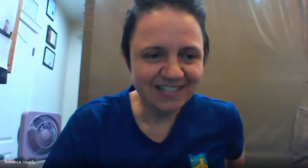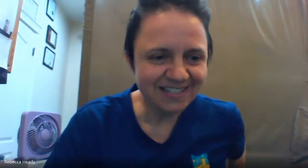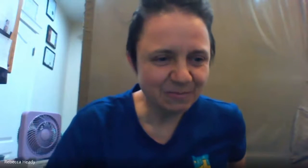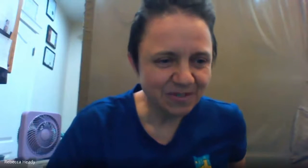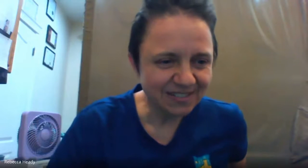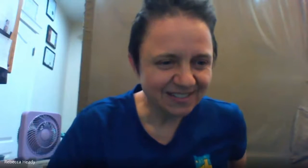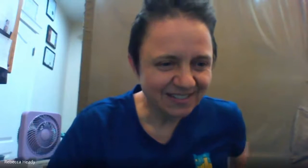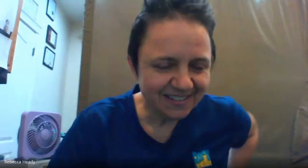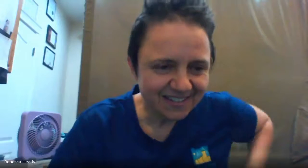just person. bird